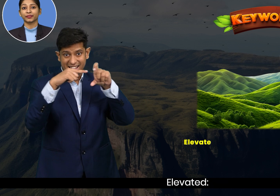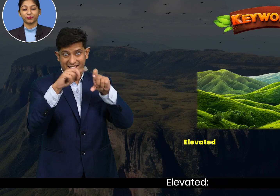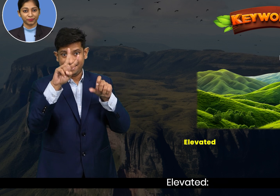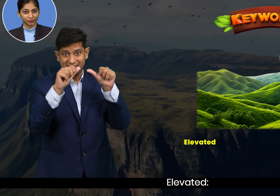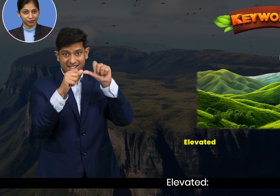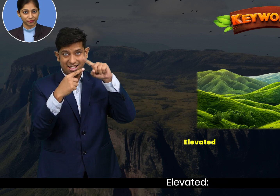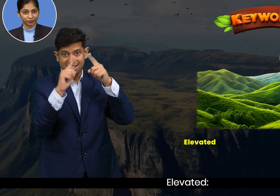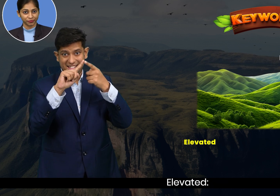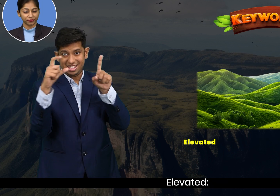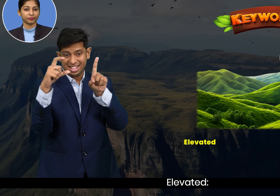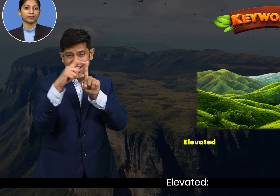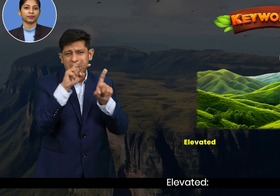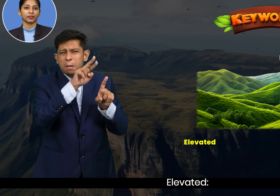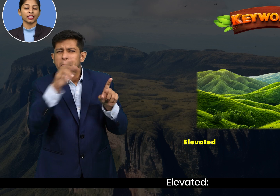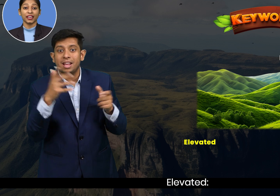Elevated,